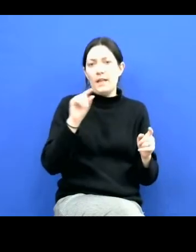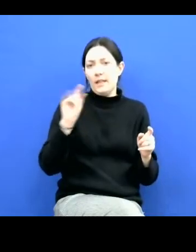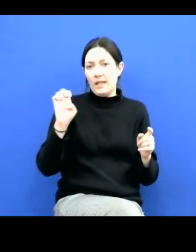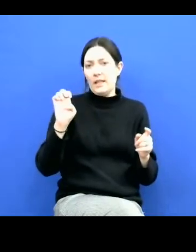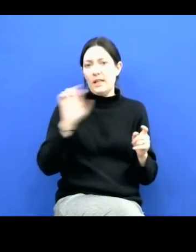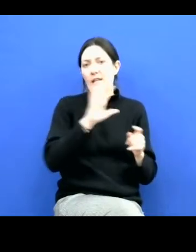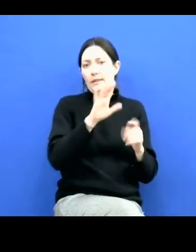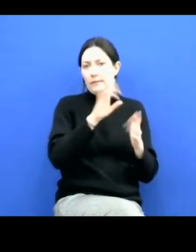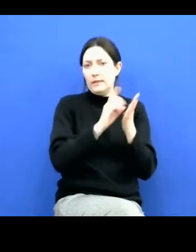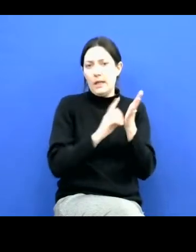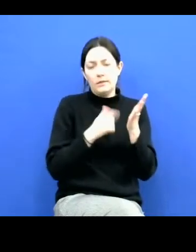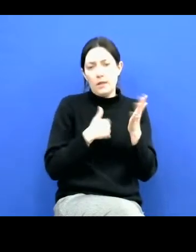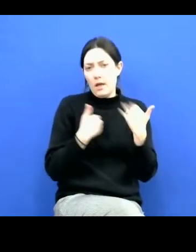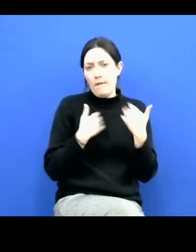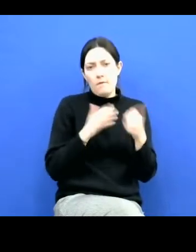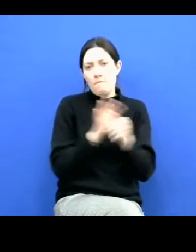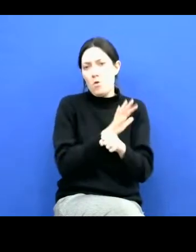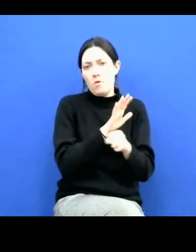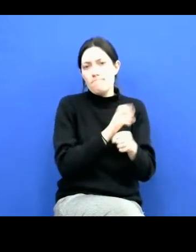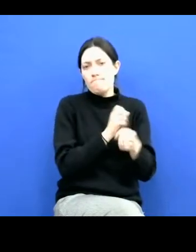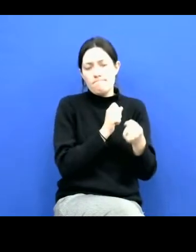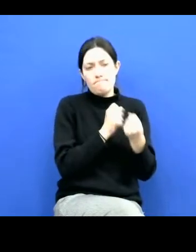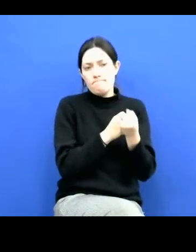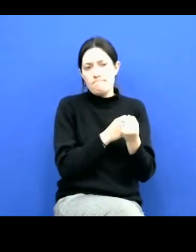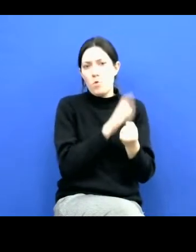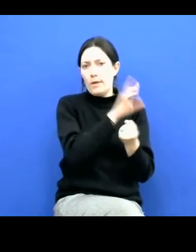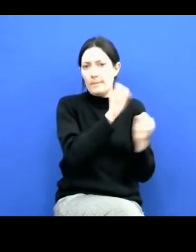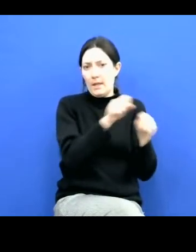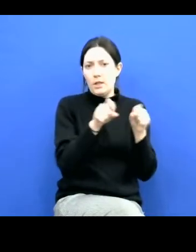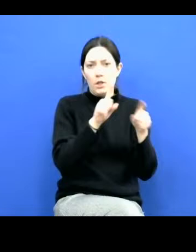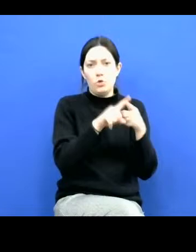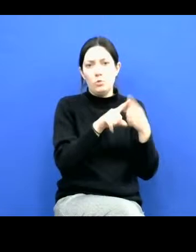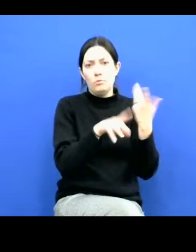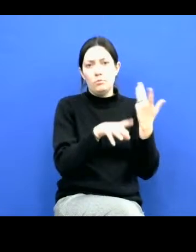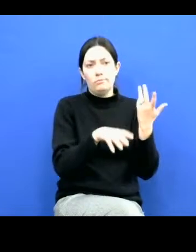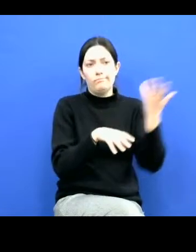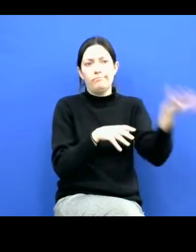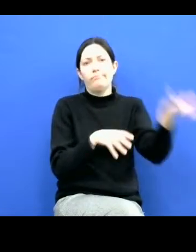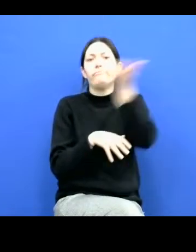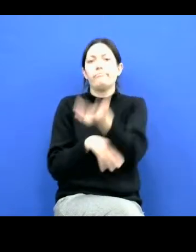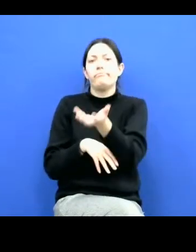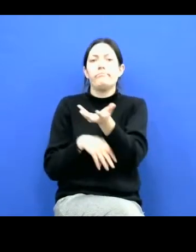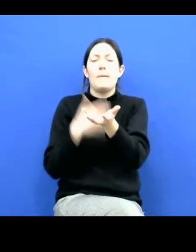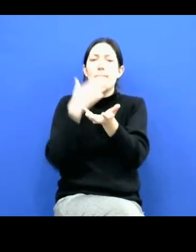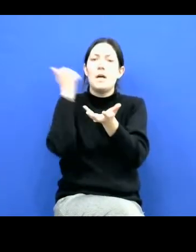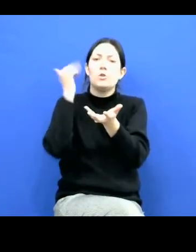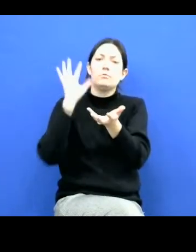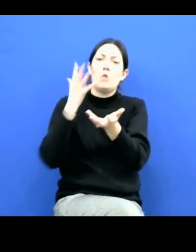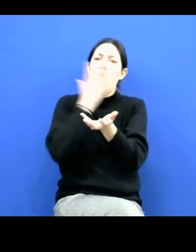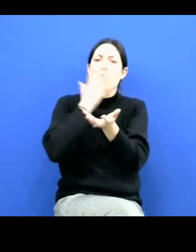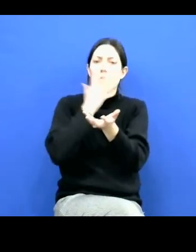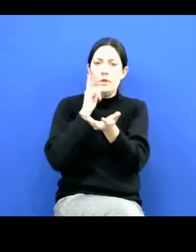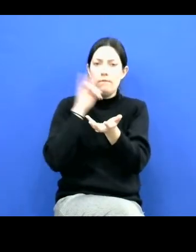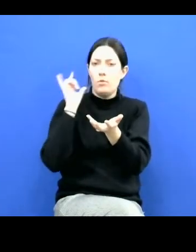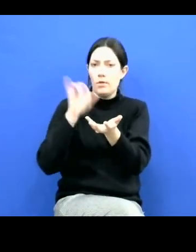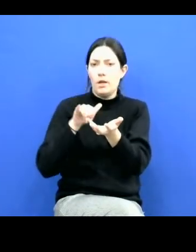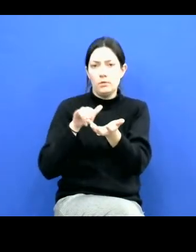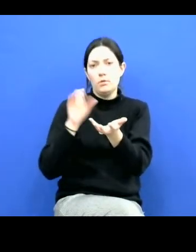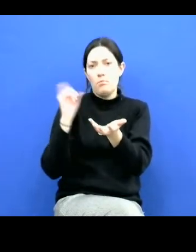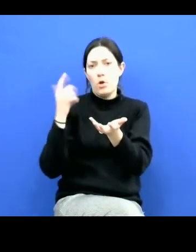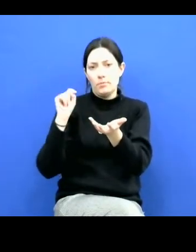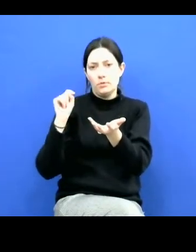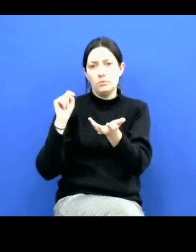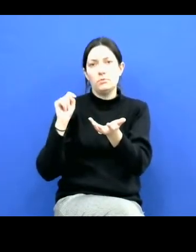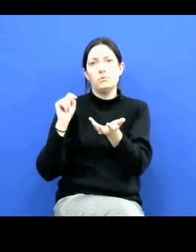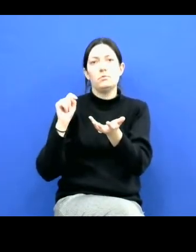So I have full faith in his ability to give that a agrarian look without, again,